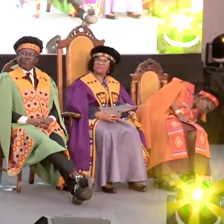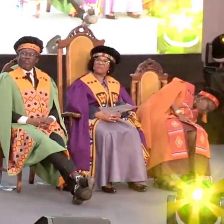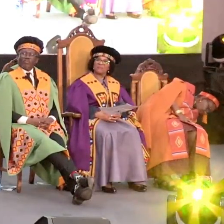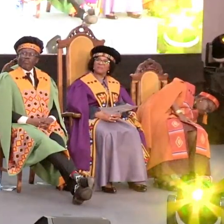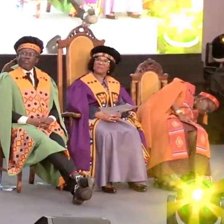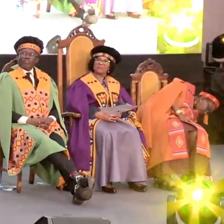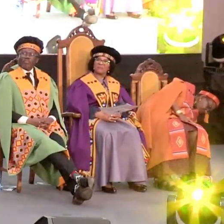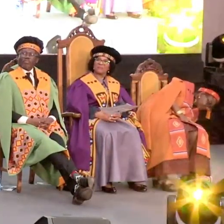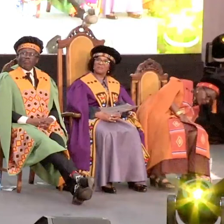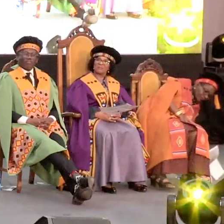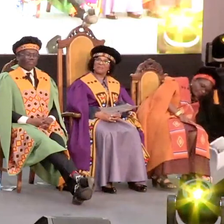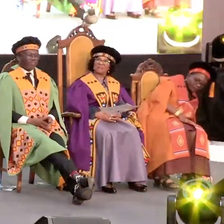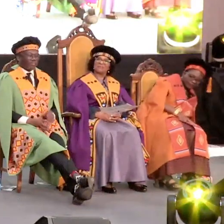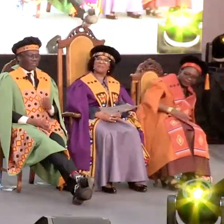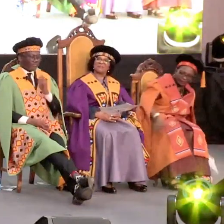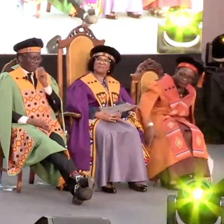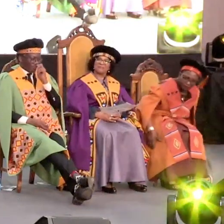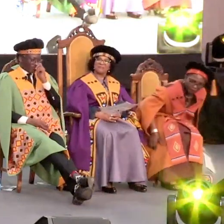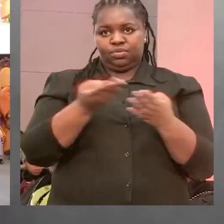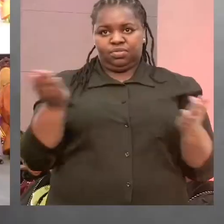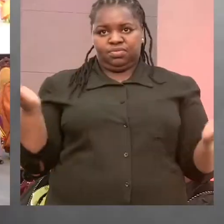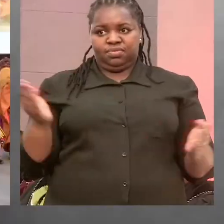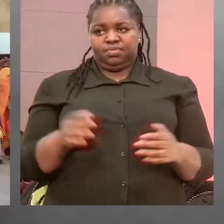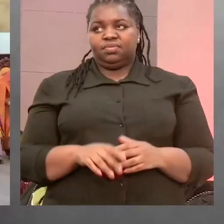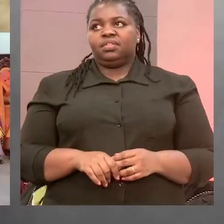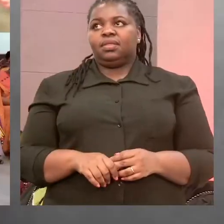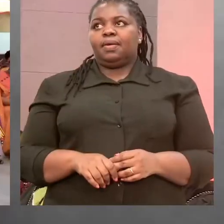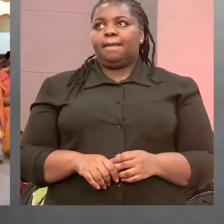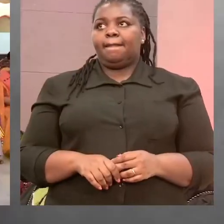I will say all protocols observed.